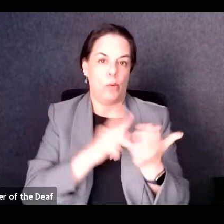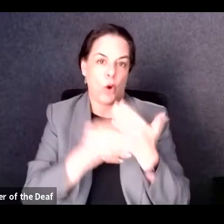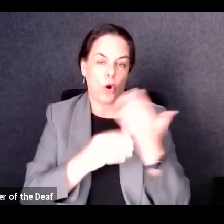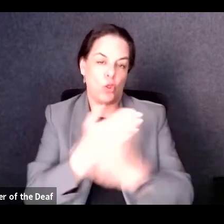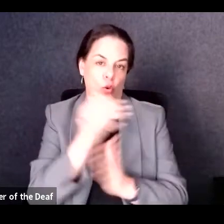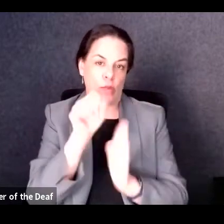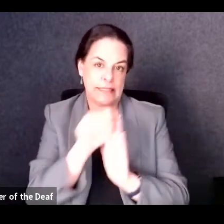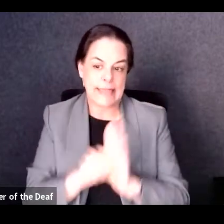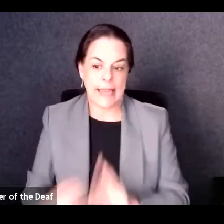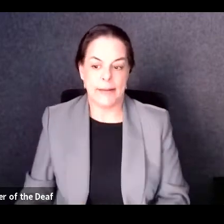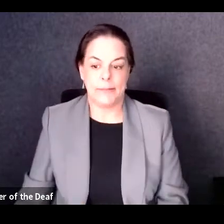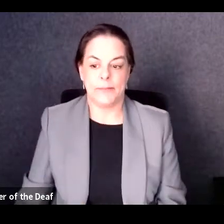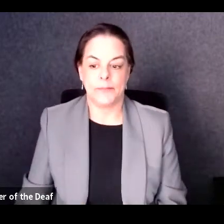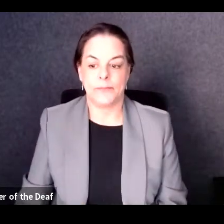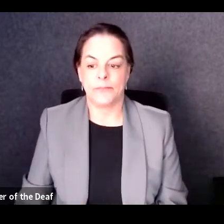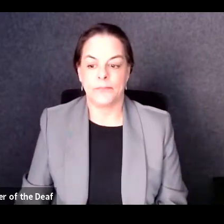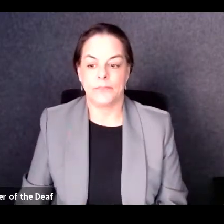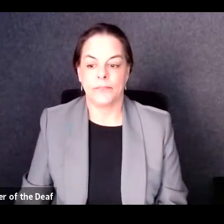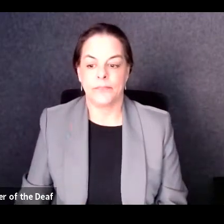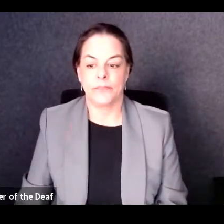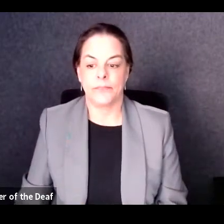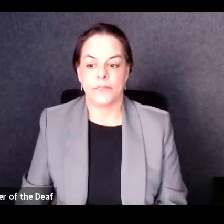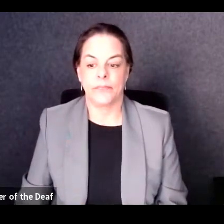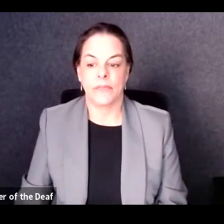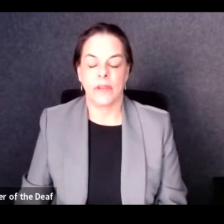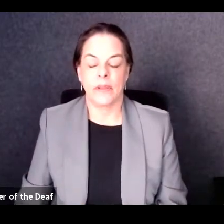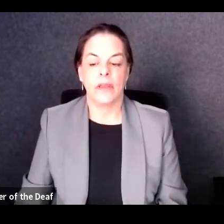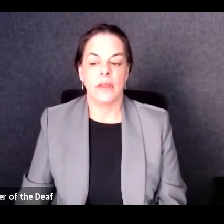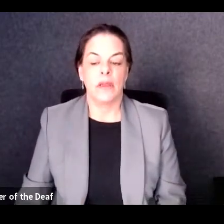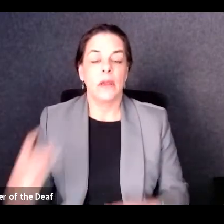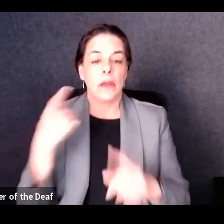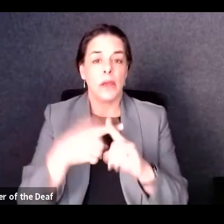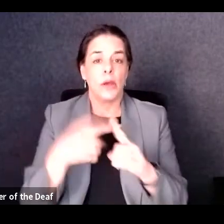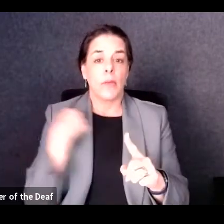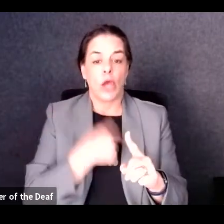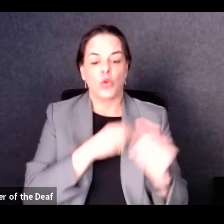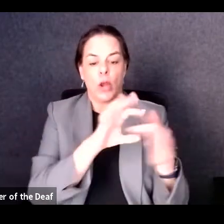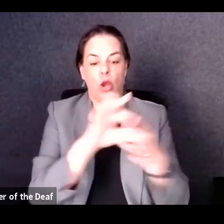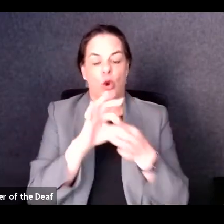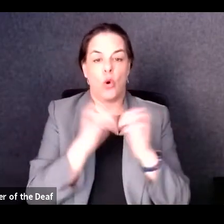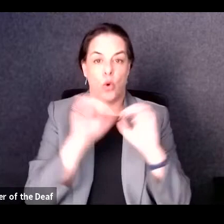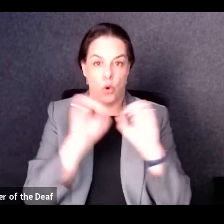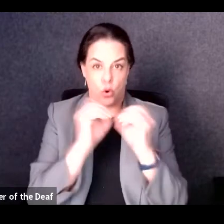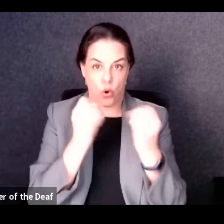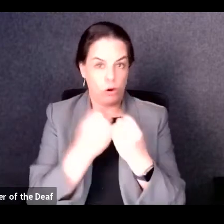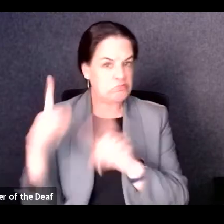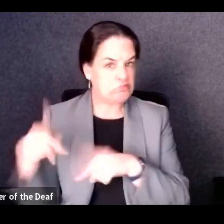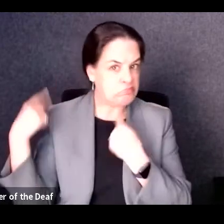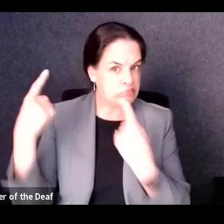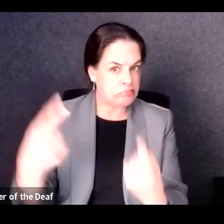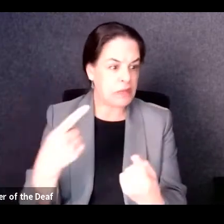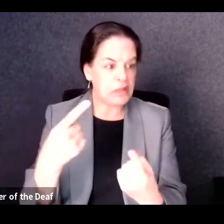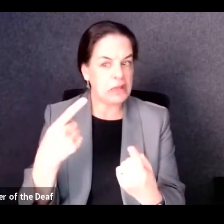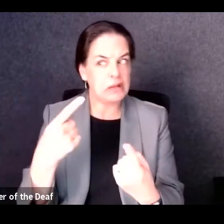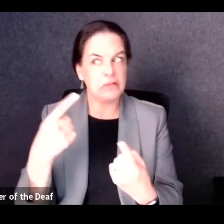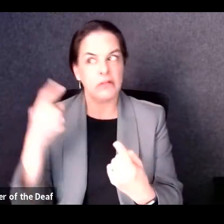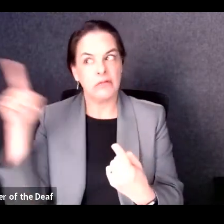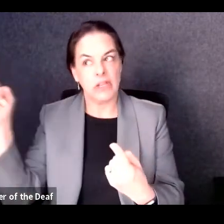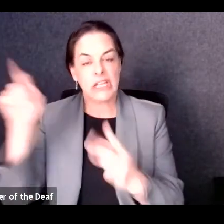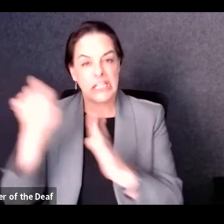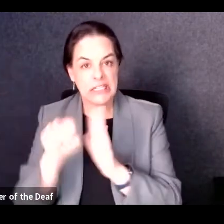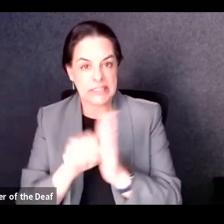county. Additionally, we coordinate with organizations who've been activated by the state to receive